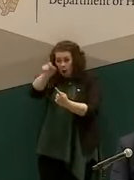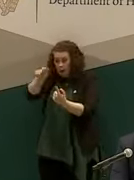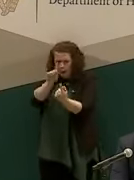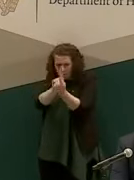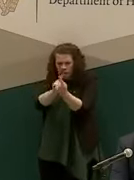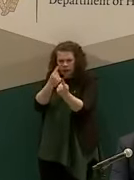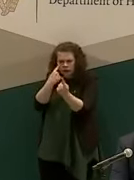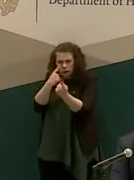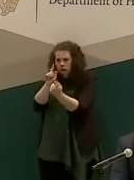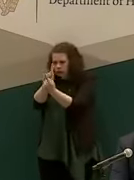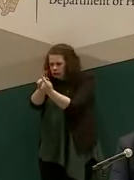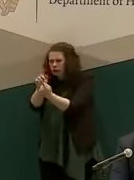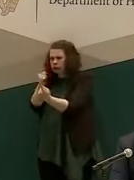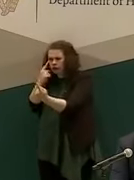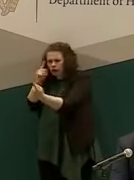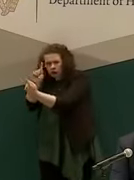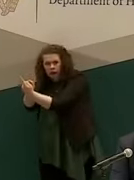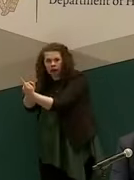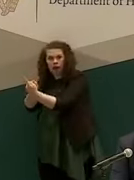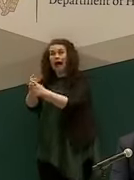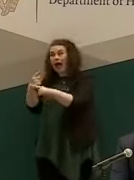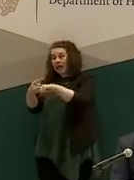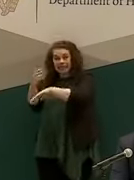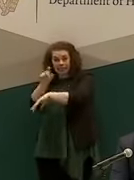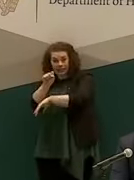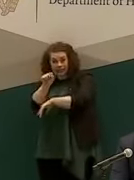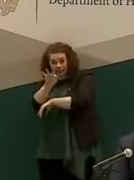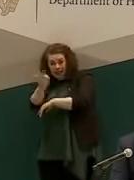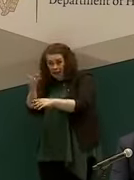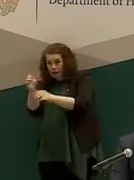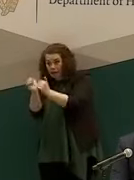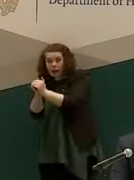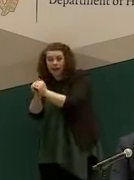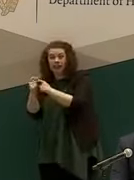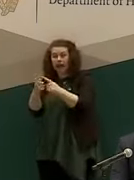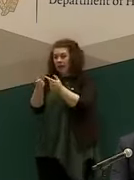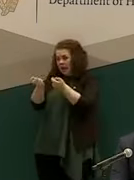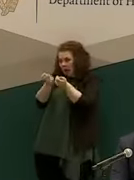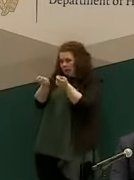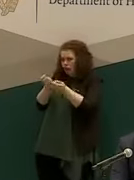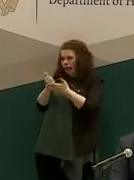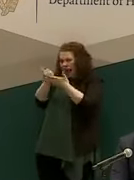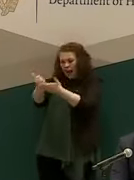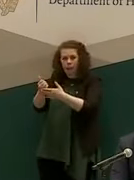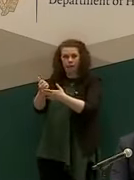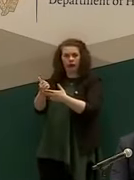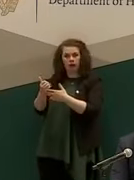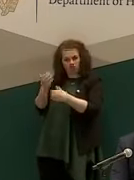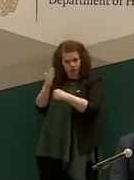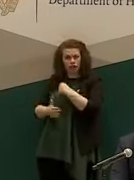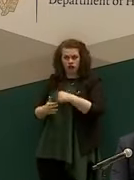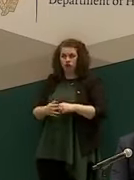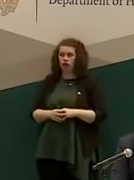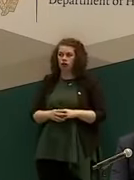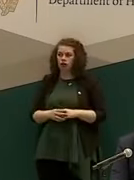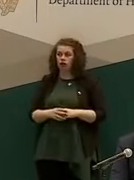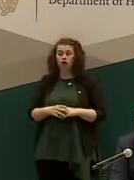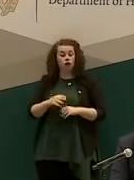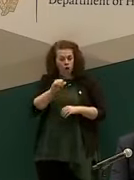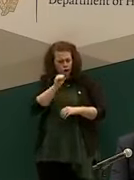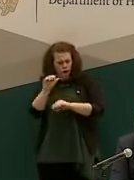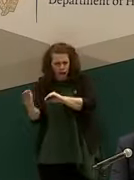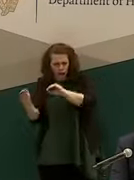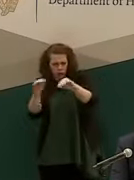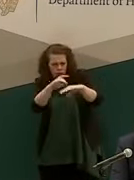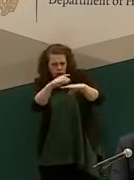medical staff in the mental health facility, and that included administering specialist end-of-life care where appropriate. So none of them were transferred to hospital?